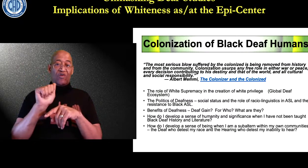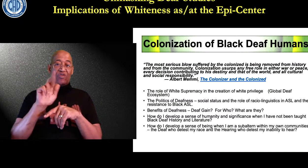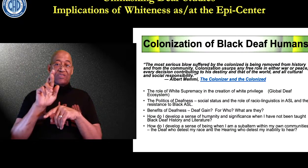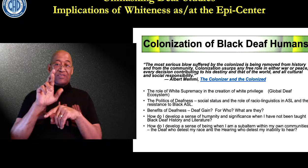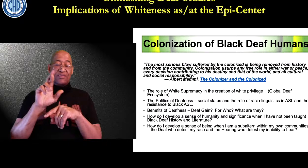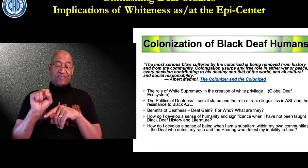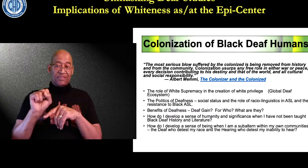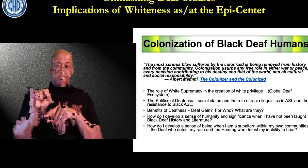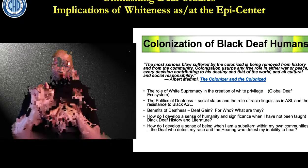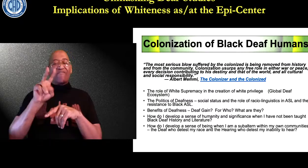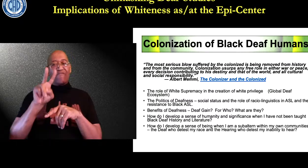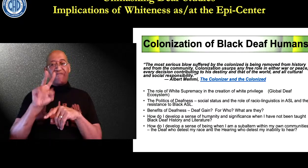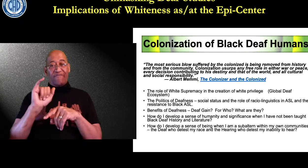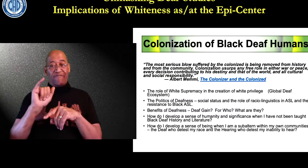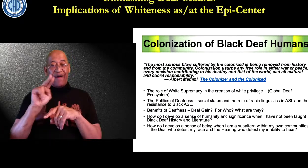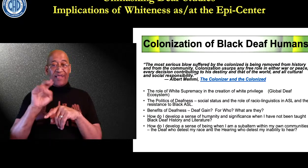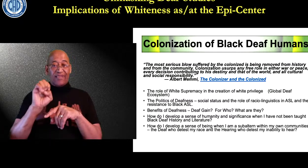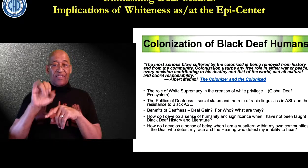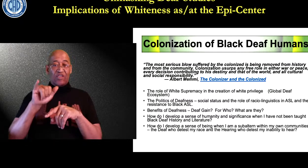And that was Charles Hiller